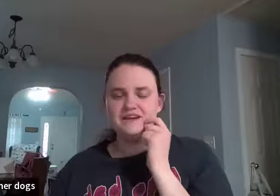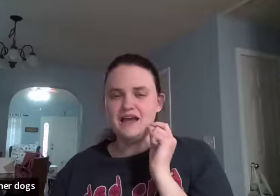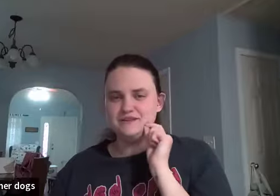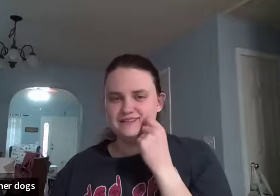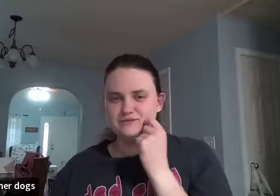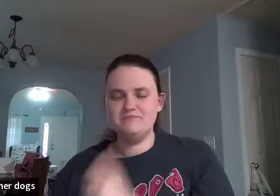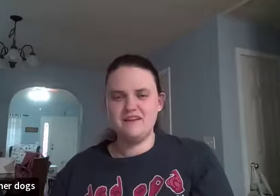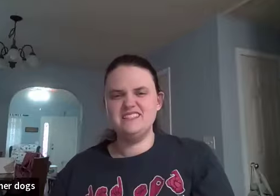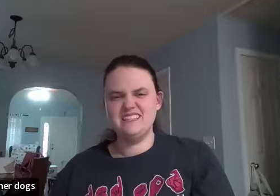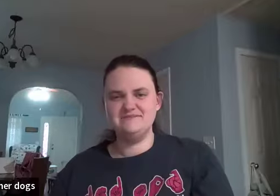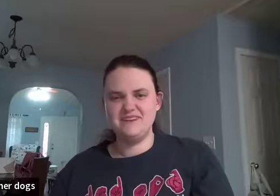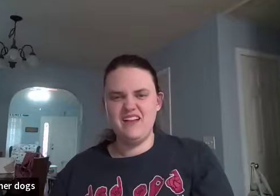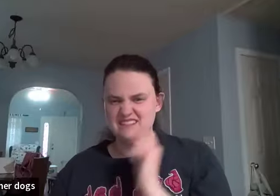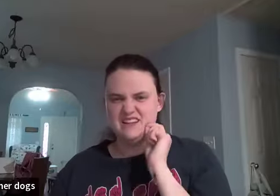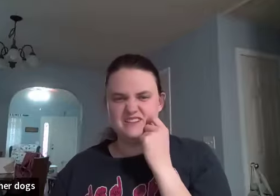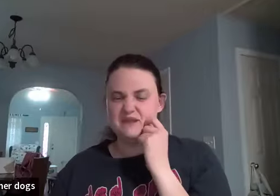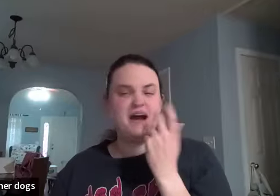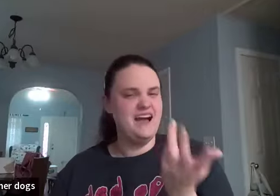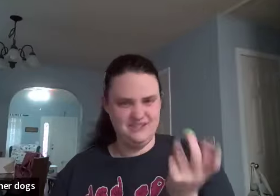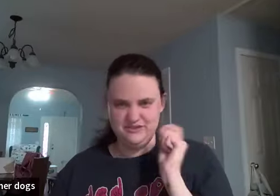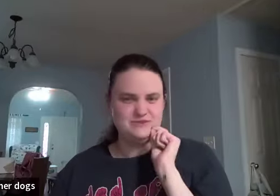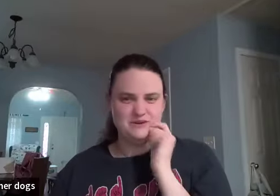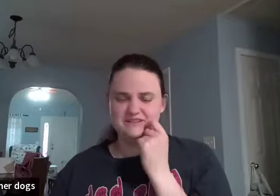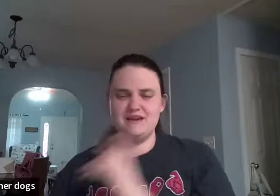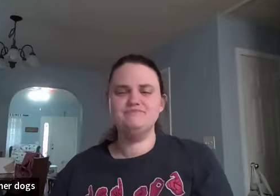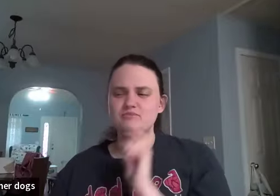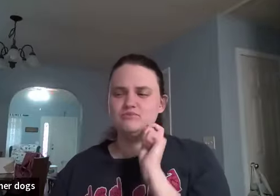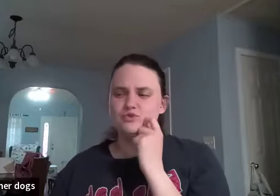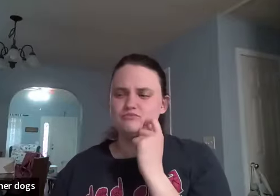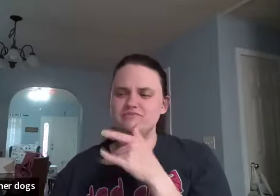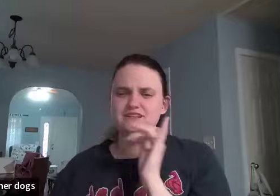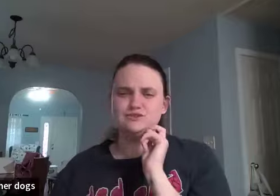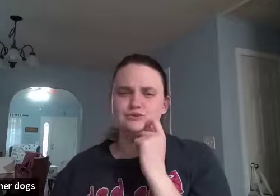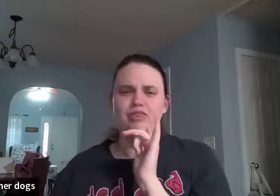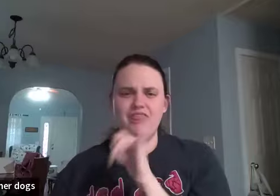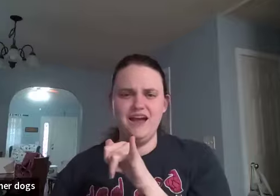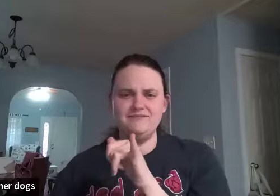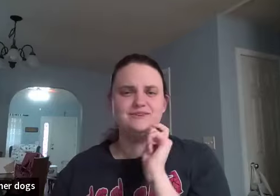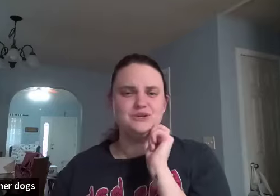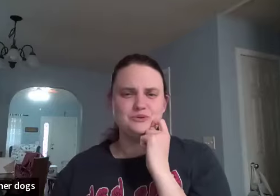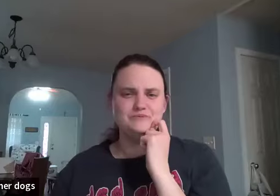I do like this one. I've seen it. Oh, I see it all the time. I use this one all the time. Cool. That's cool. That cool.